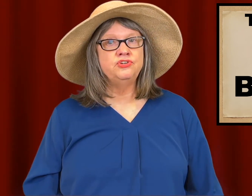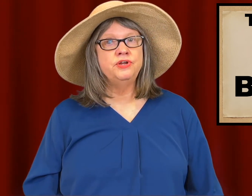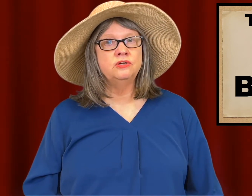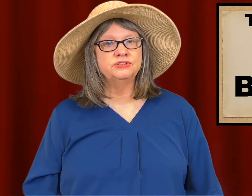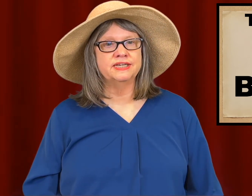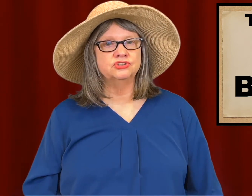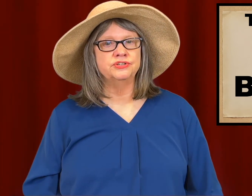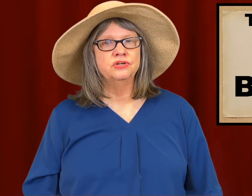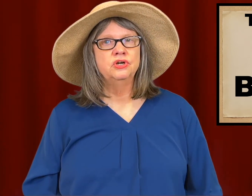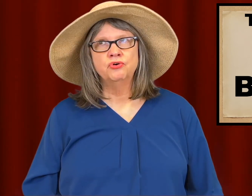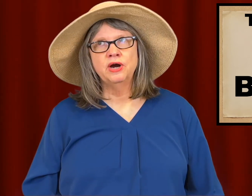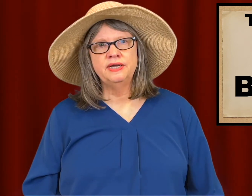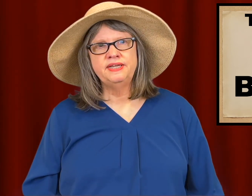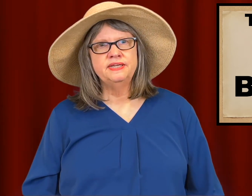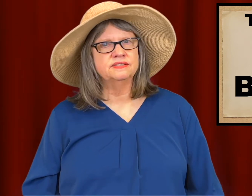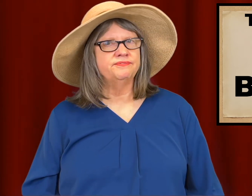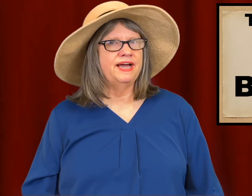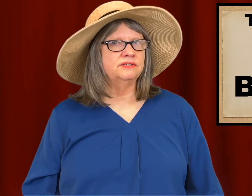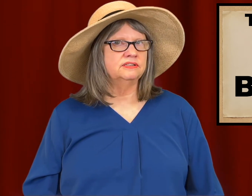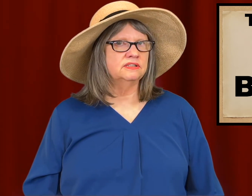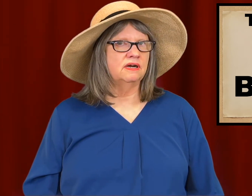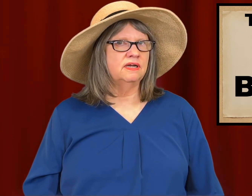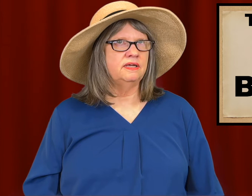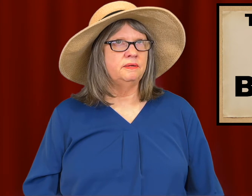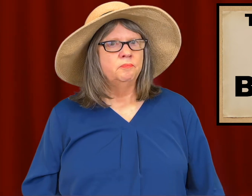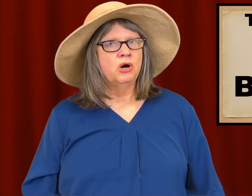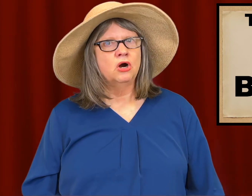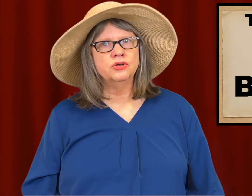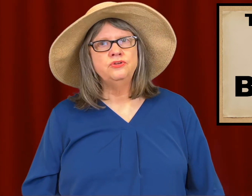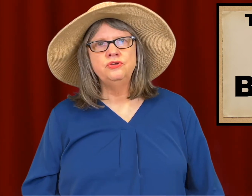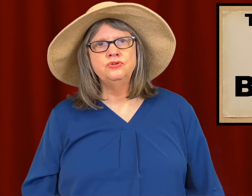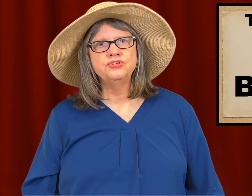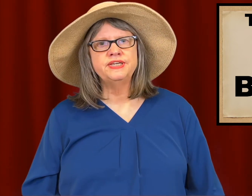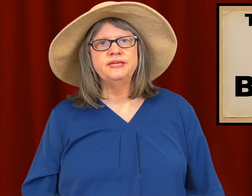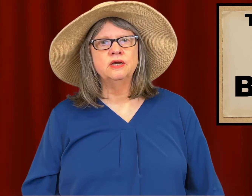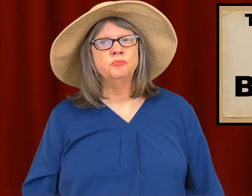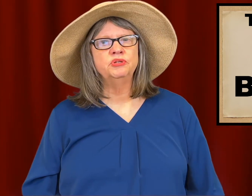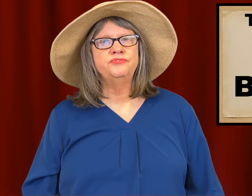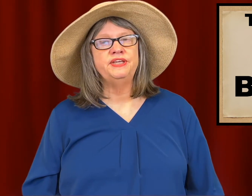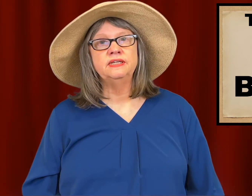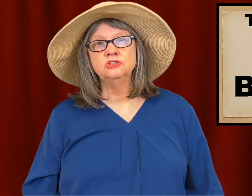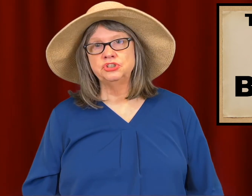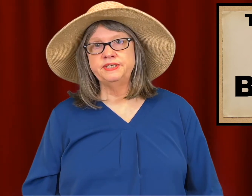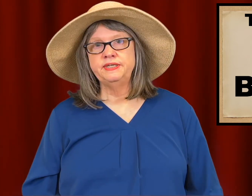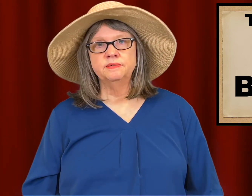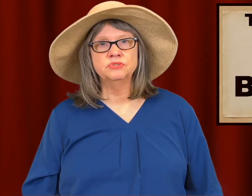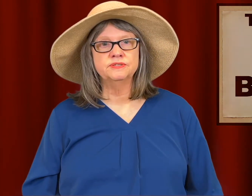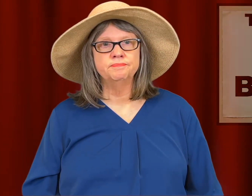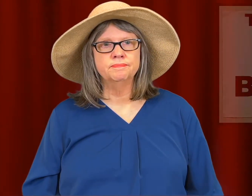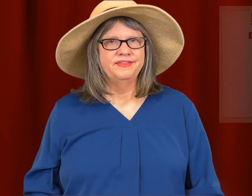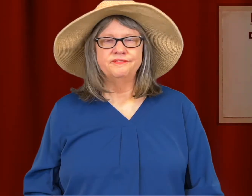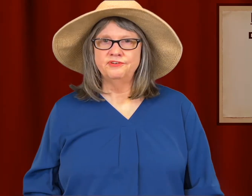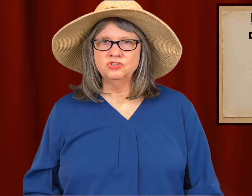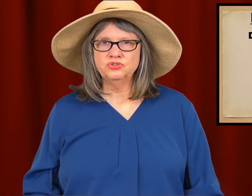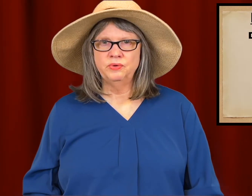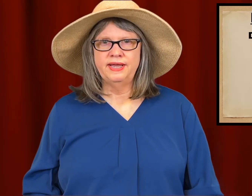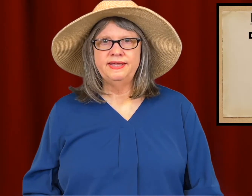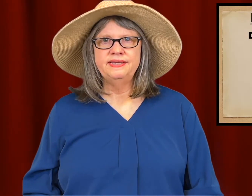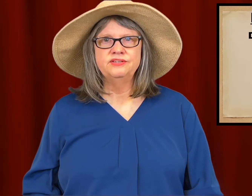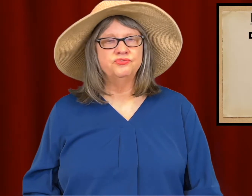Know section for ideas of how to sign bark used in a couple of English idioms. The first way is for